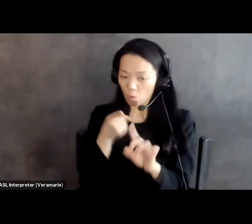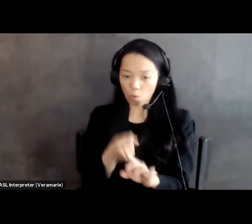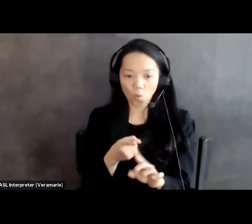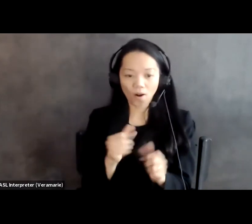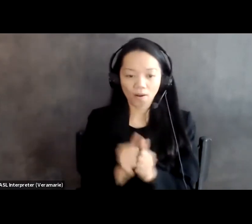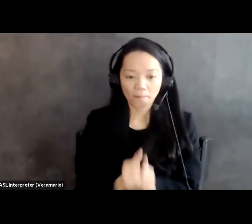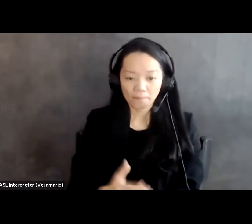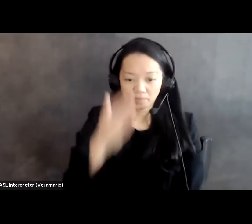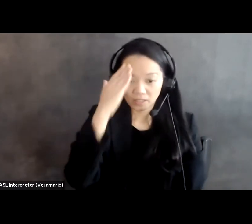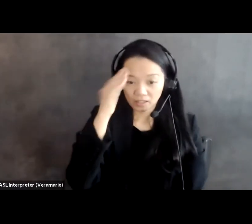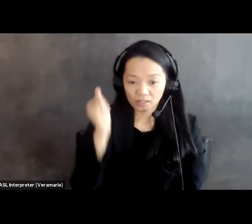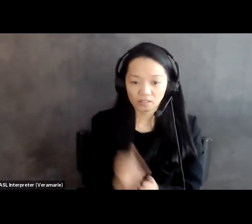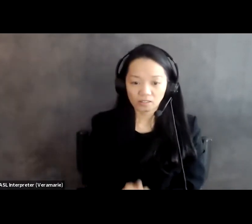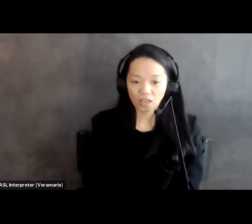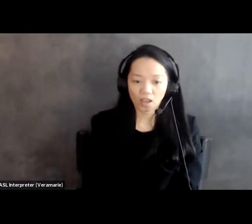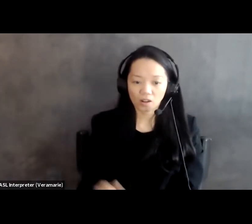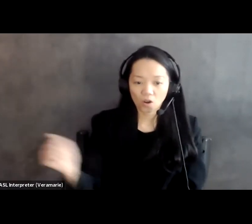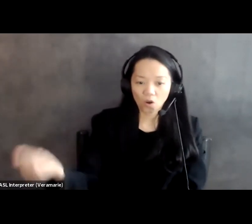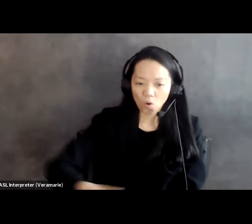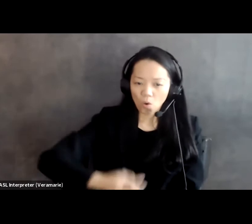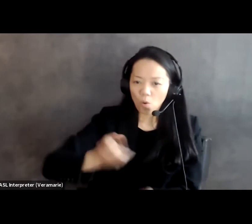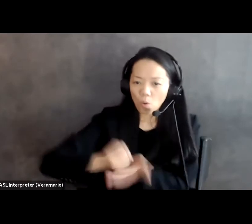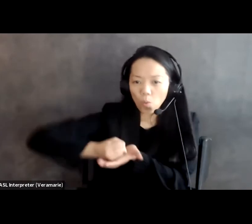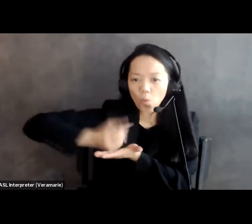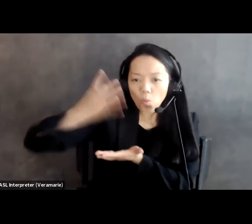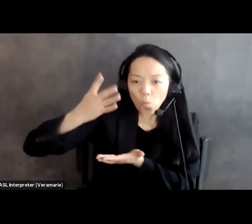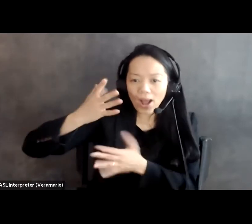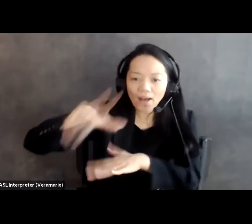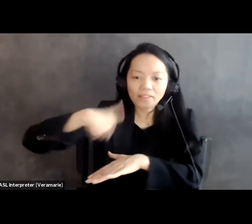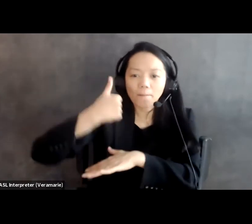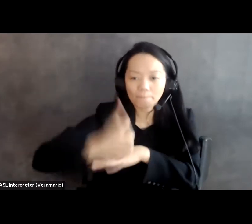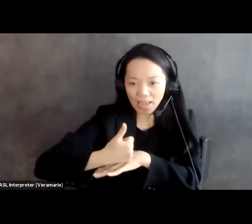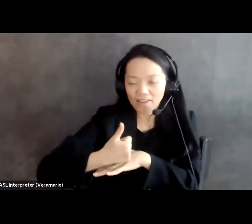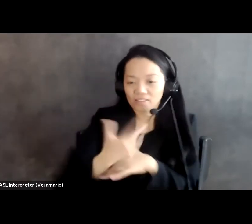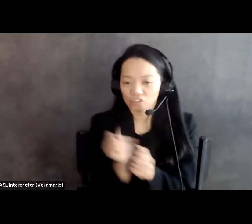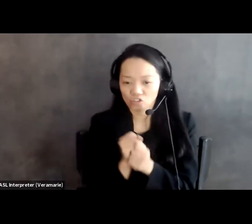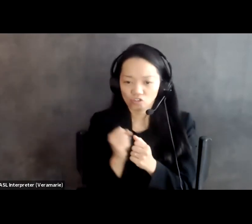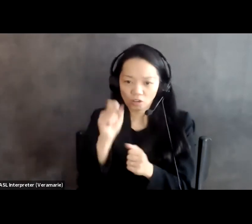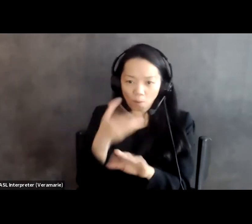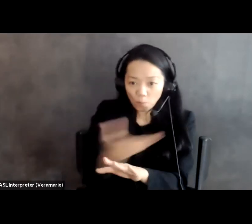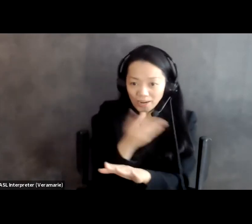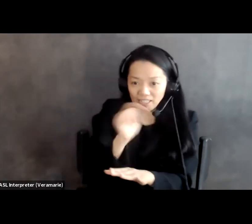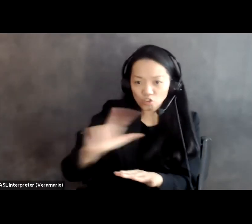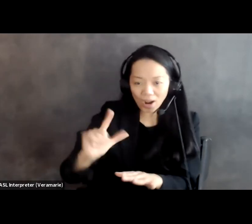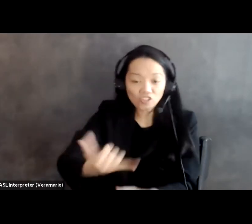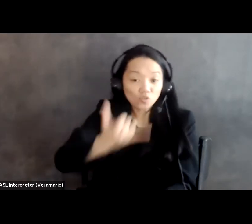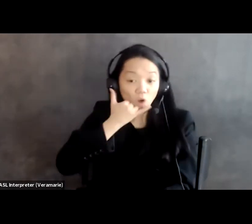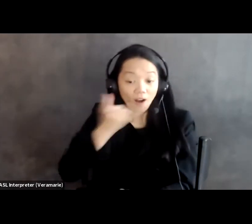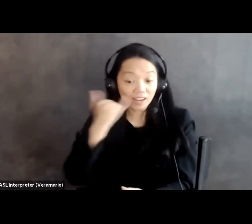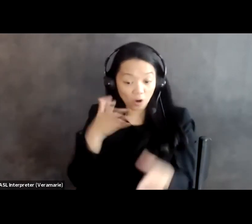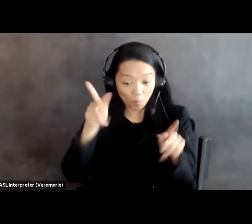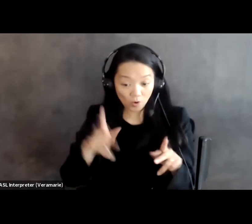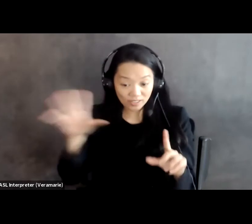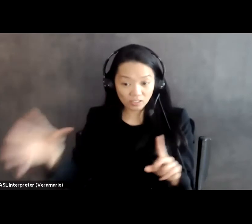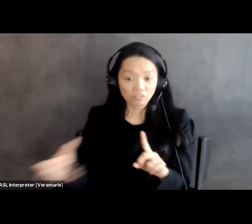pretrial incarceration is wrong. So what do I mean by wealth-based pretrial incarceration? When a person is arrested, they go